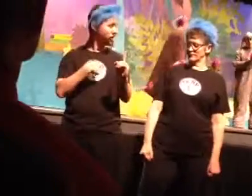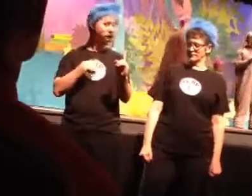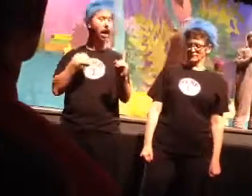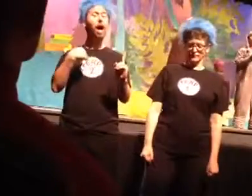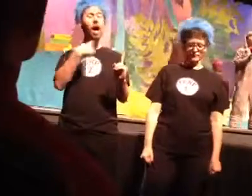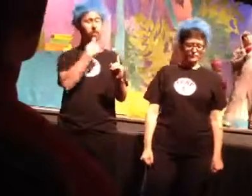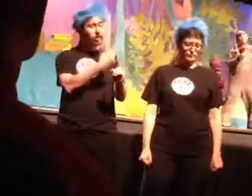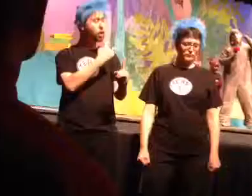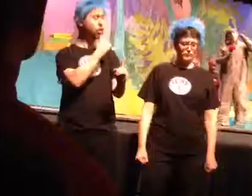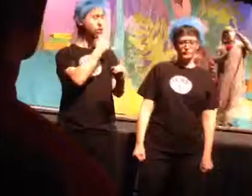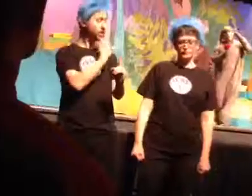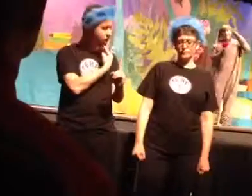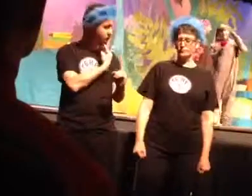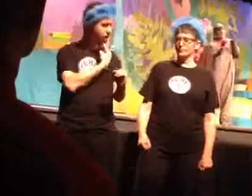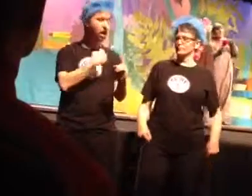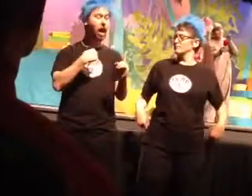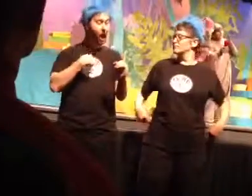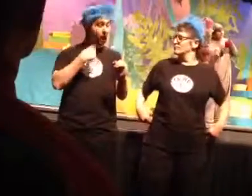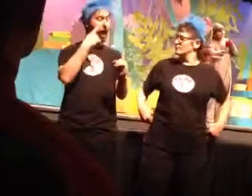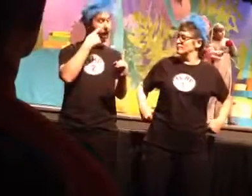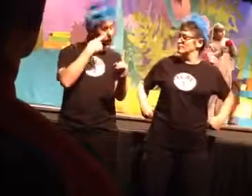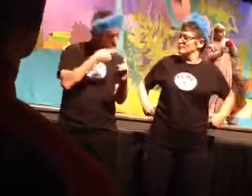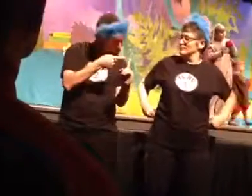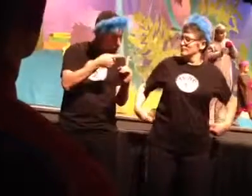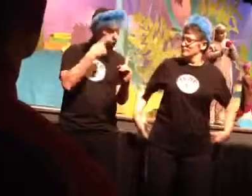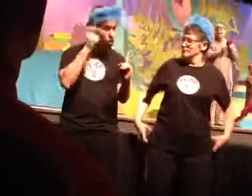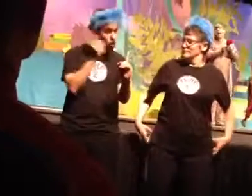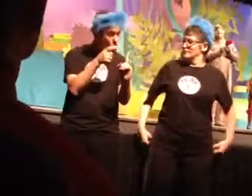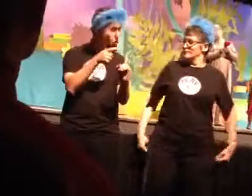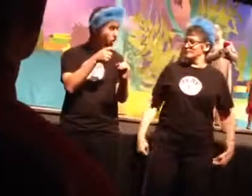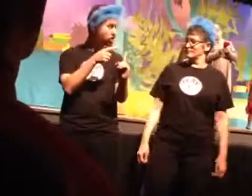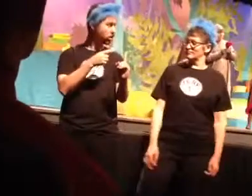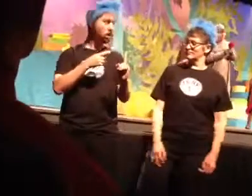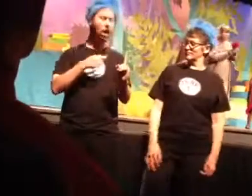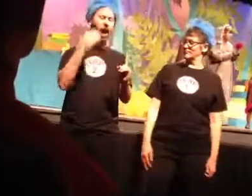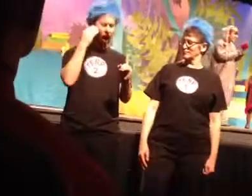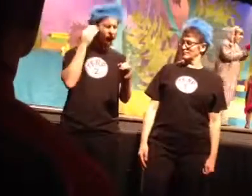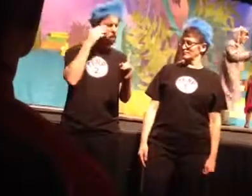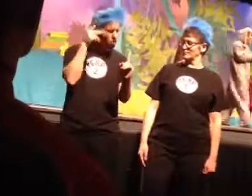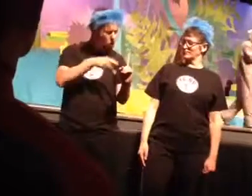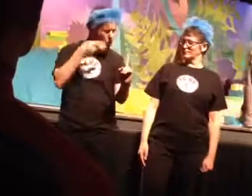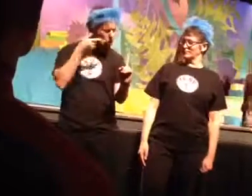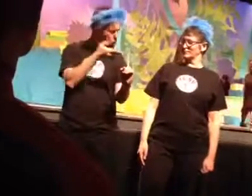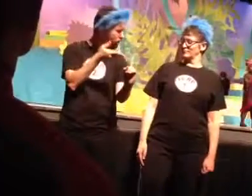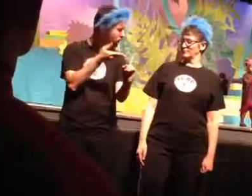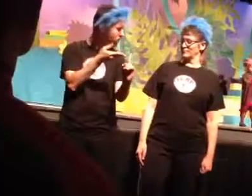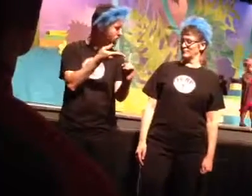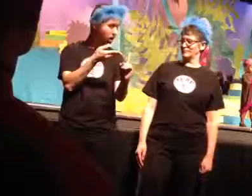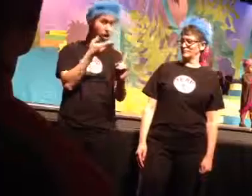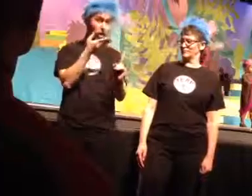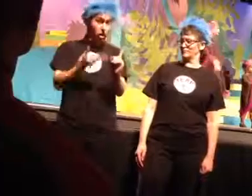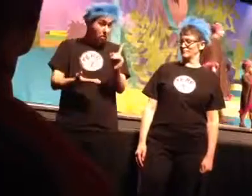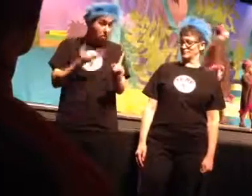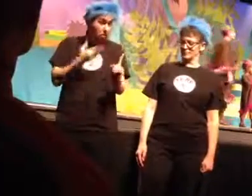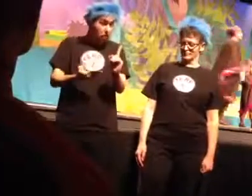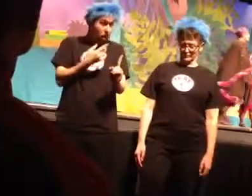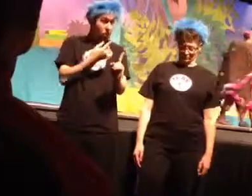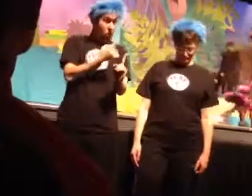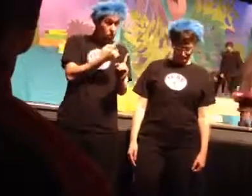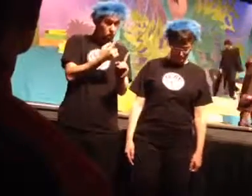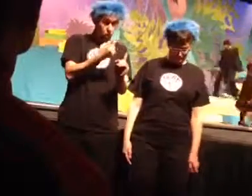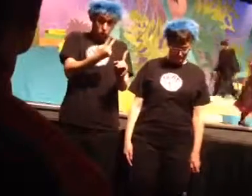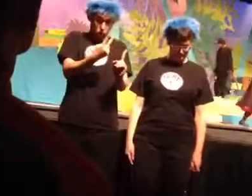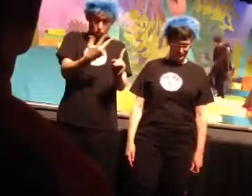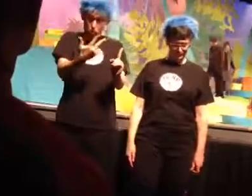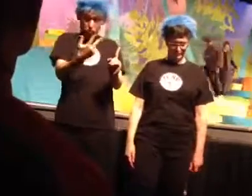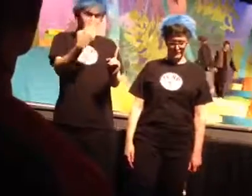sincerely, my ears are quite clean, and I've heard it quite clearly, I know there's a person down there on one floor, but I think there's